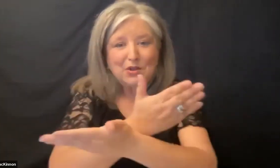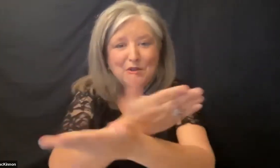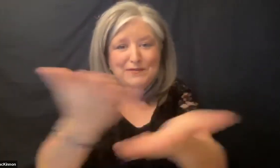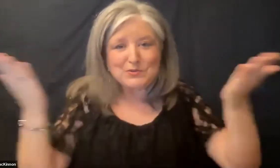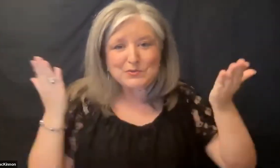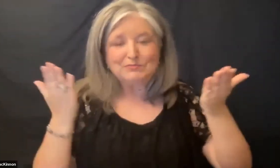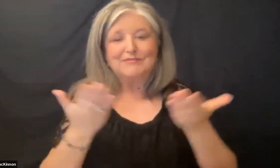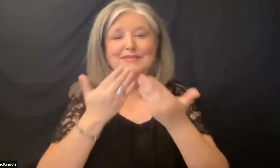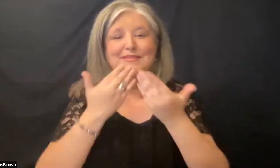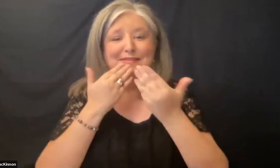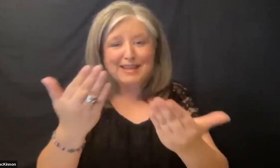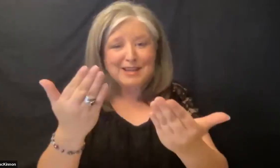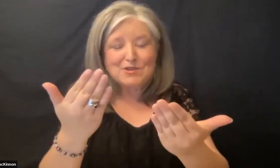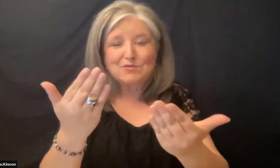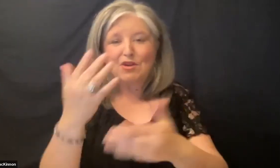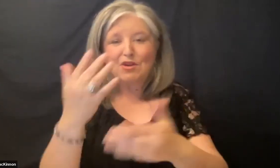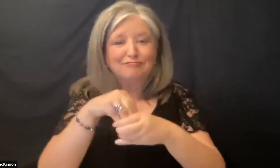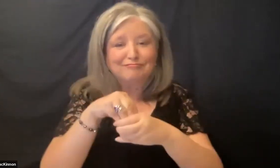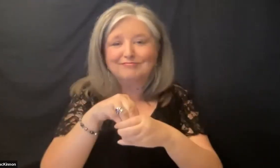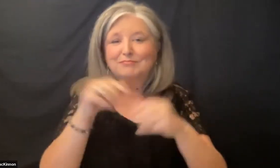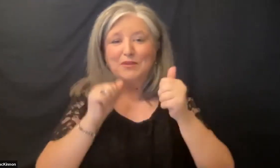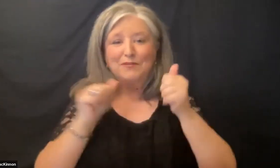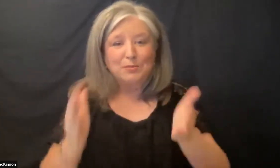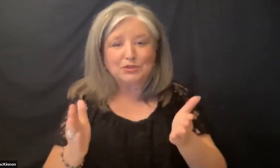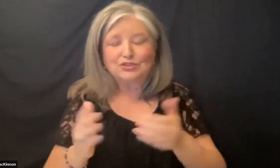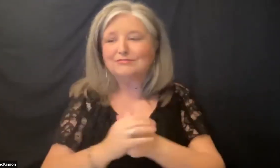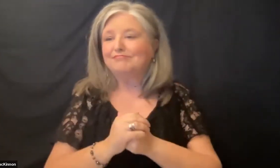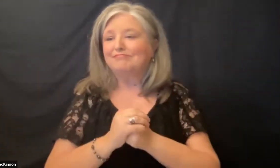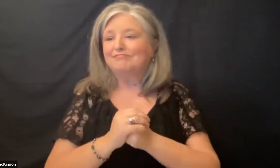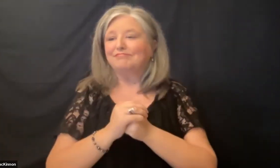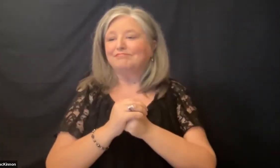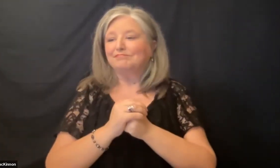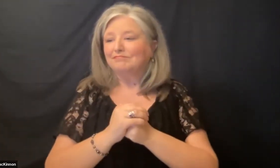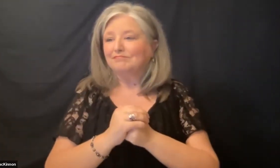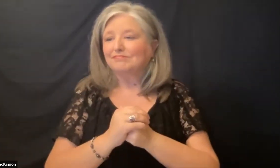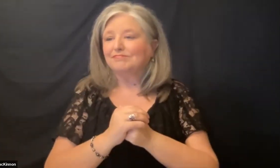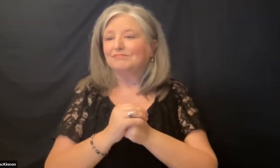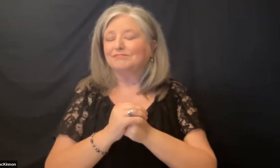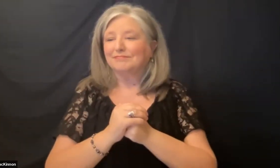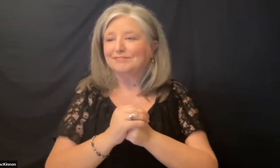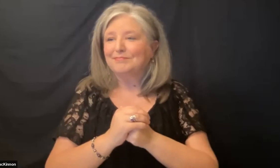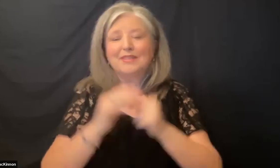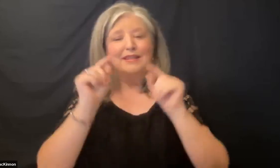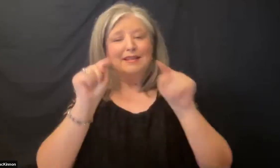tonight was just an absolutely incredible night filled with sensational performers. My thanks to all of the